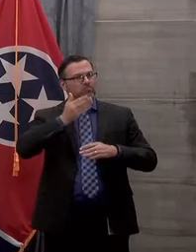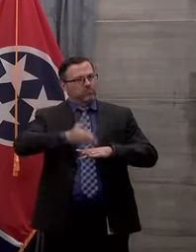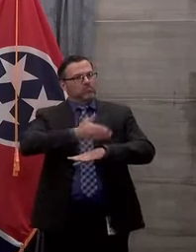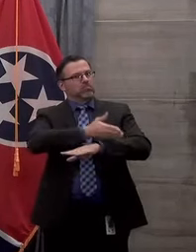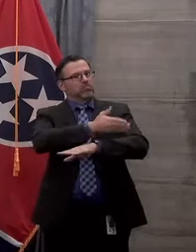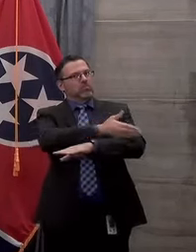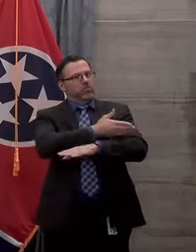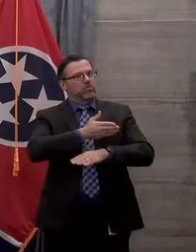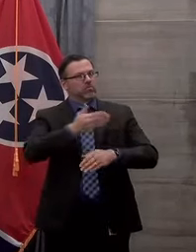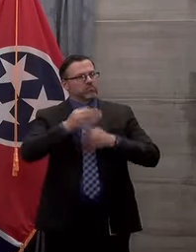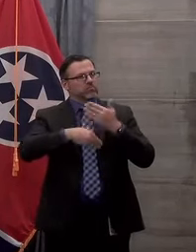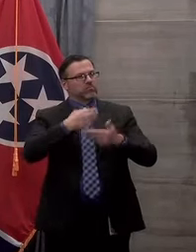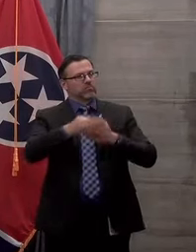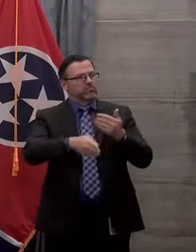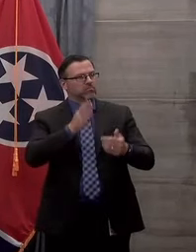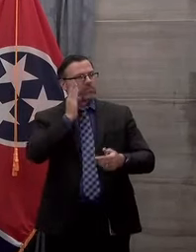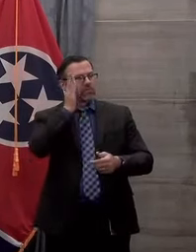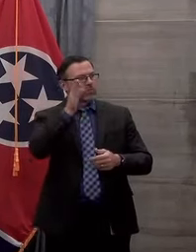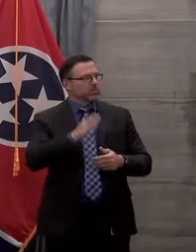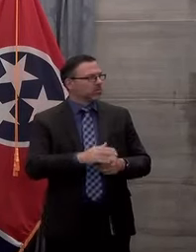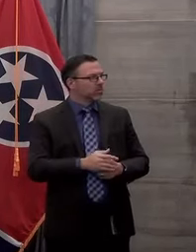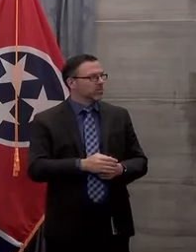going forward.